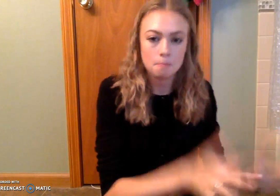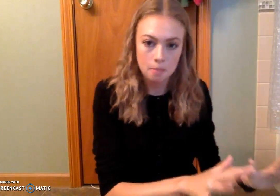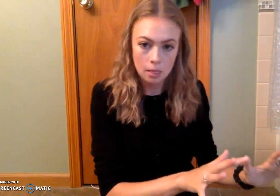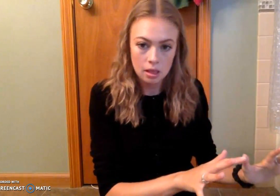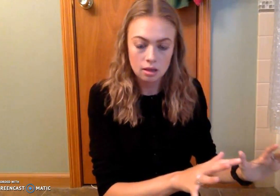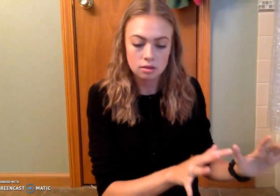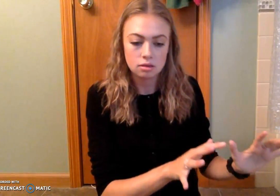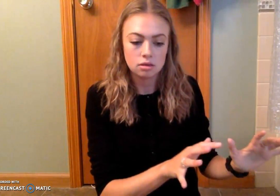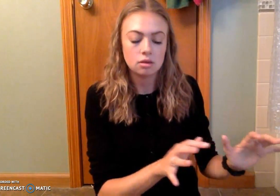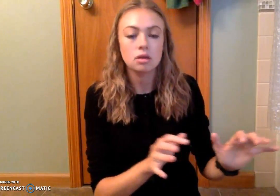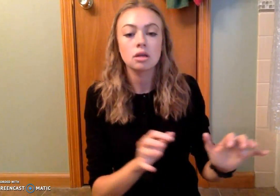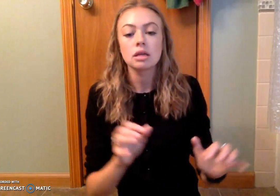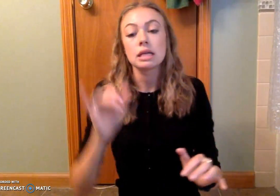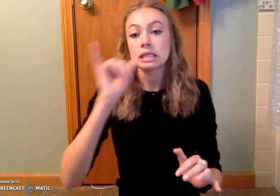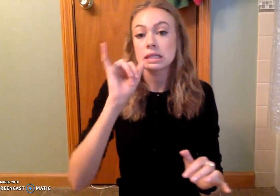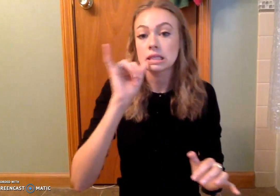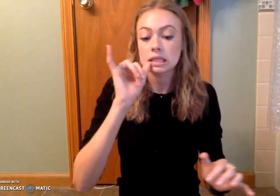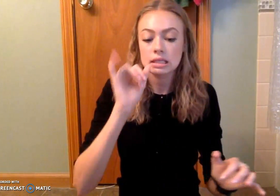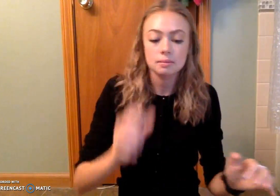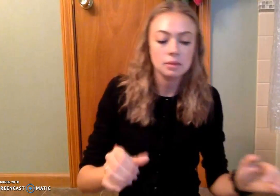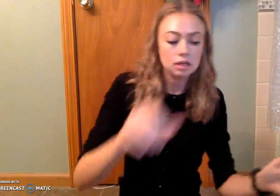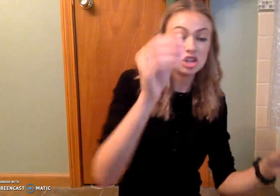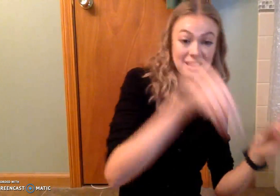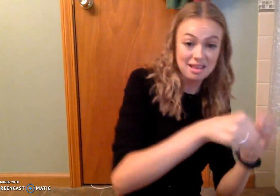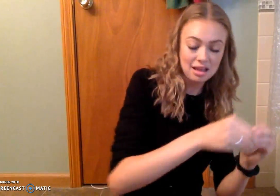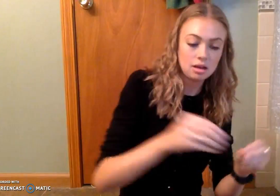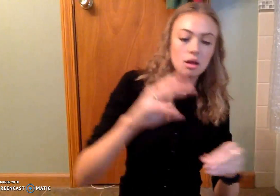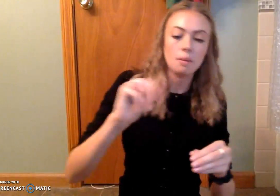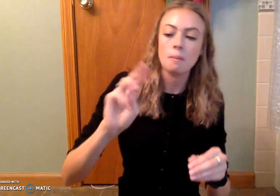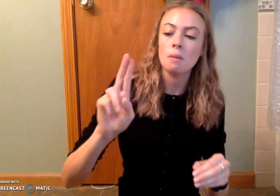Stir in your spinach, mushrooms, your feta cheese,